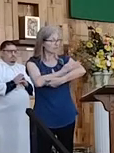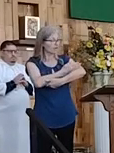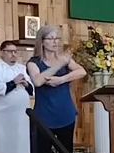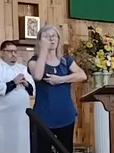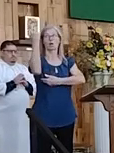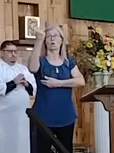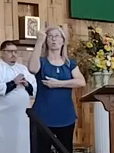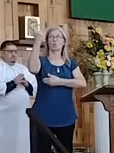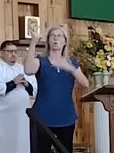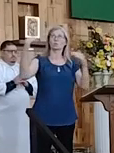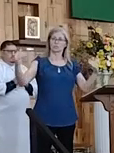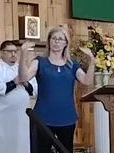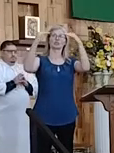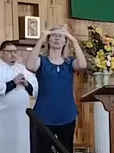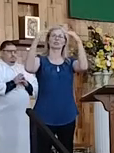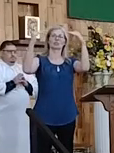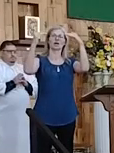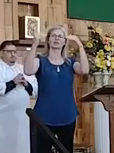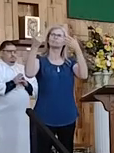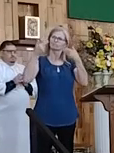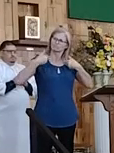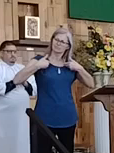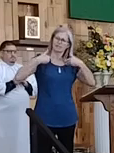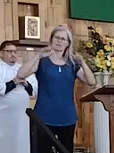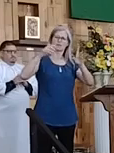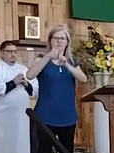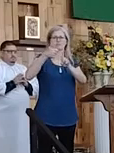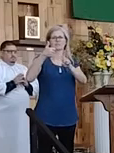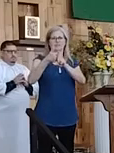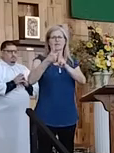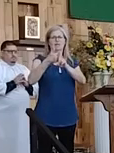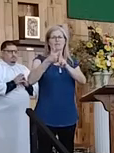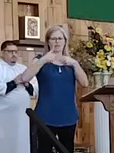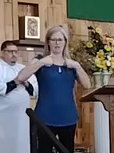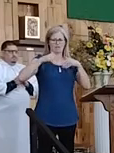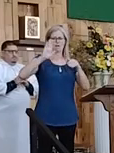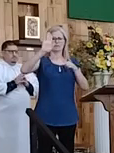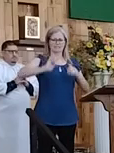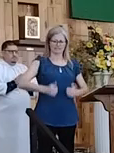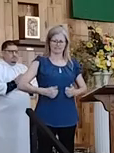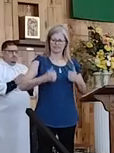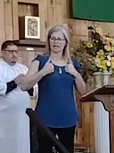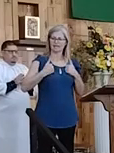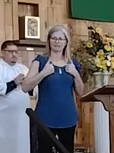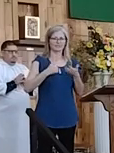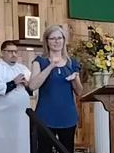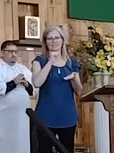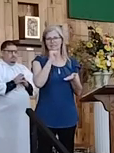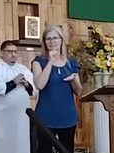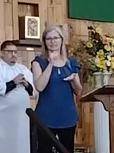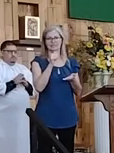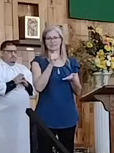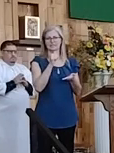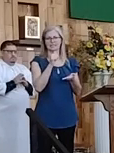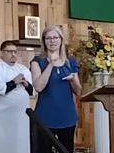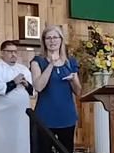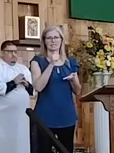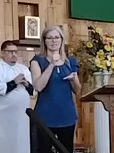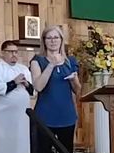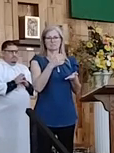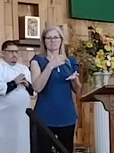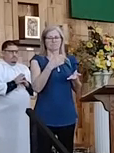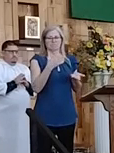alone is just, handed himself over to death and did not disdain to be nailed for